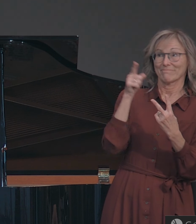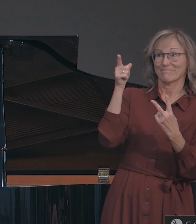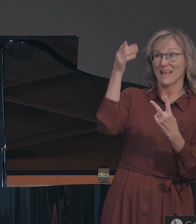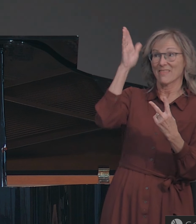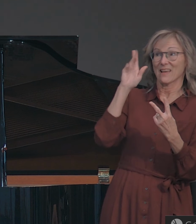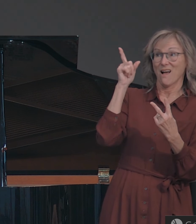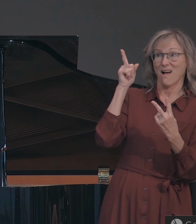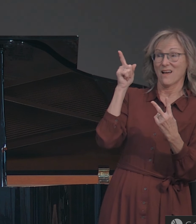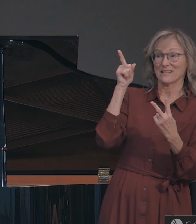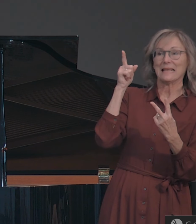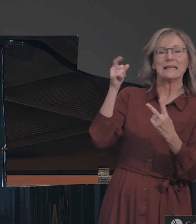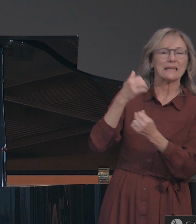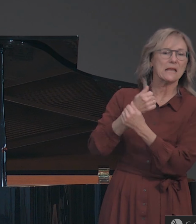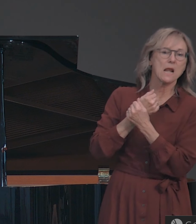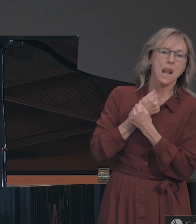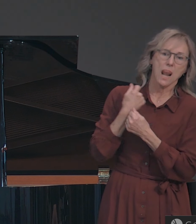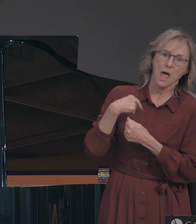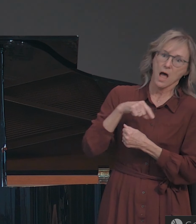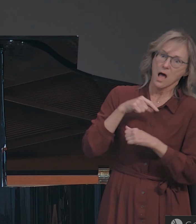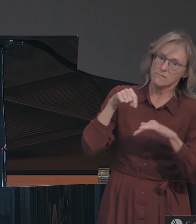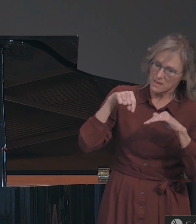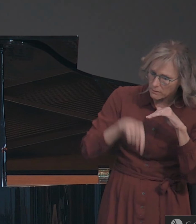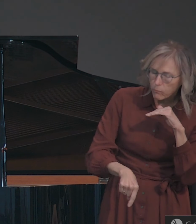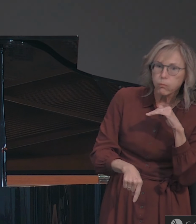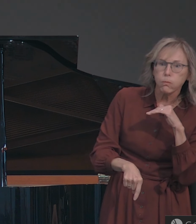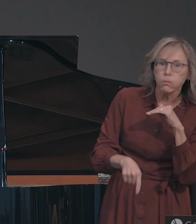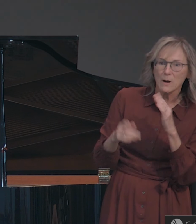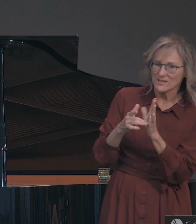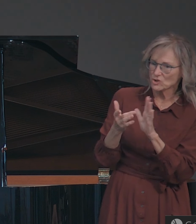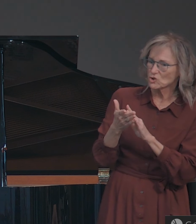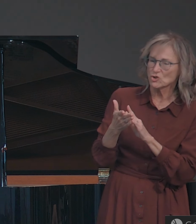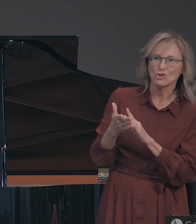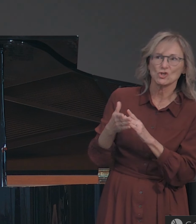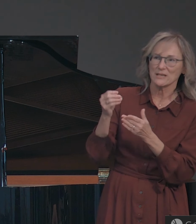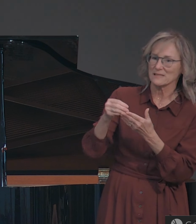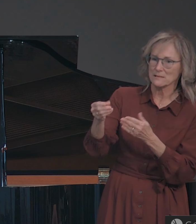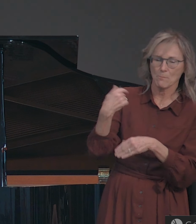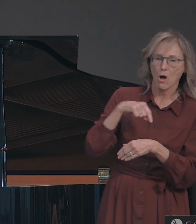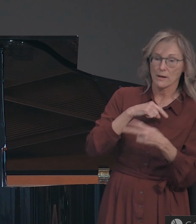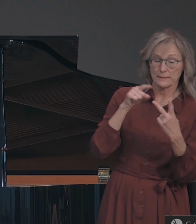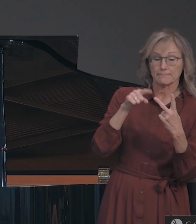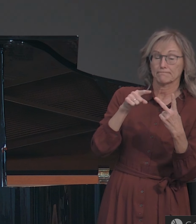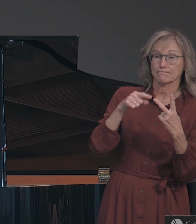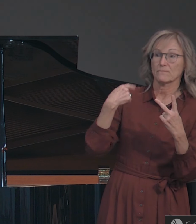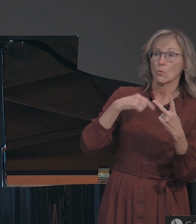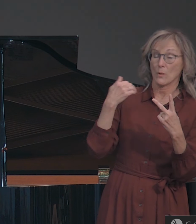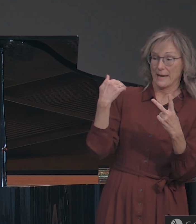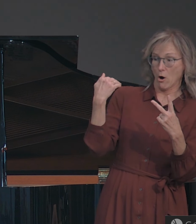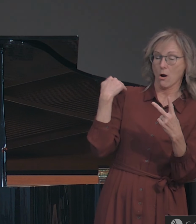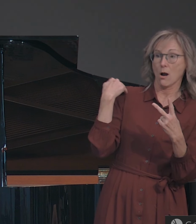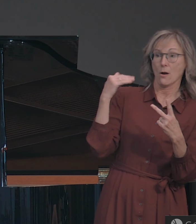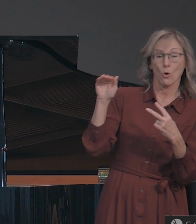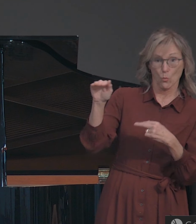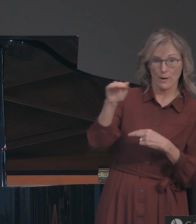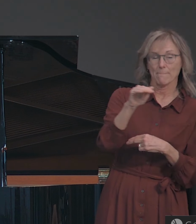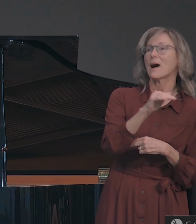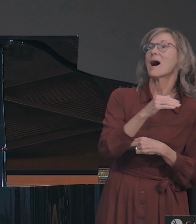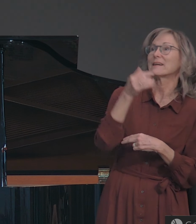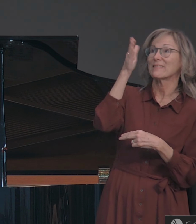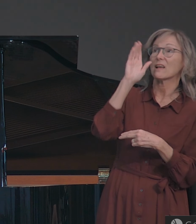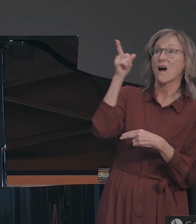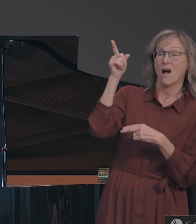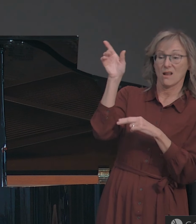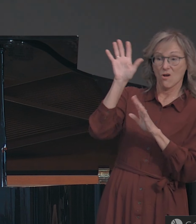deeply. The God we fear loves us deeply. Jesus paid our ransom with his blood. And number two, we are reminded that the God we